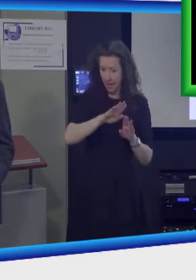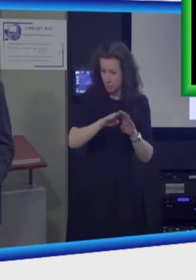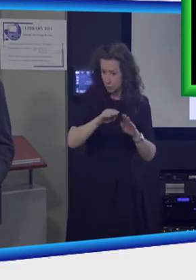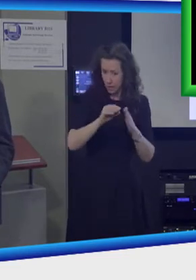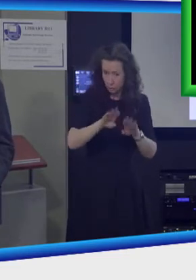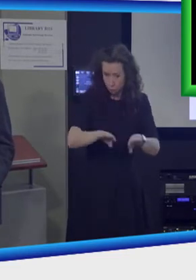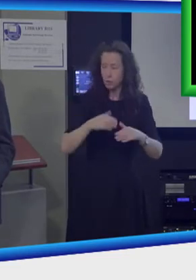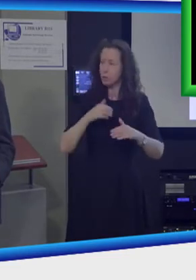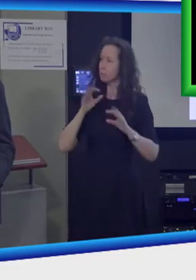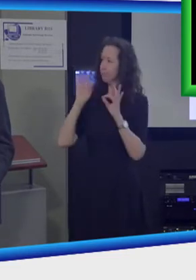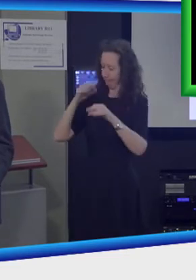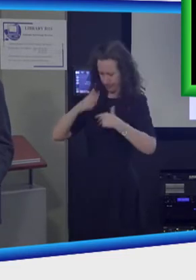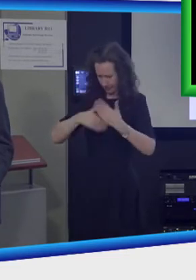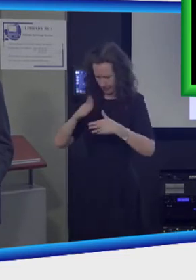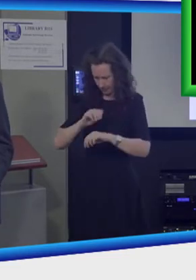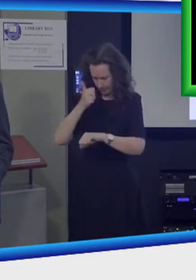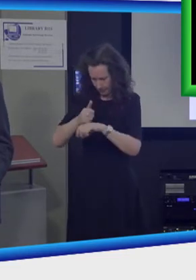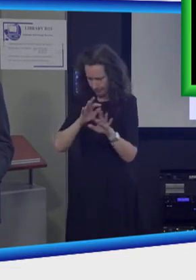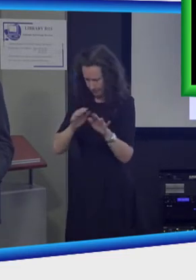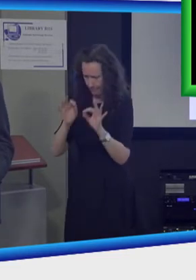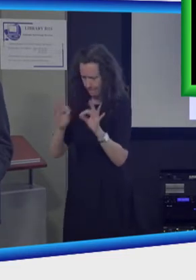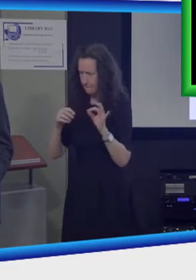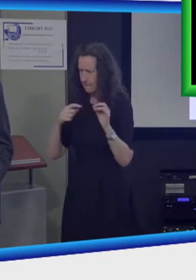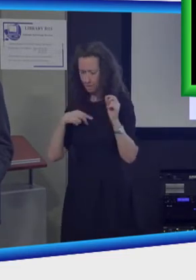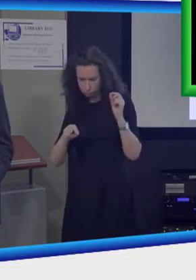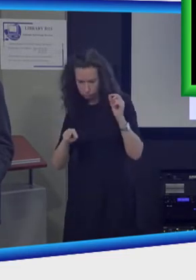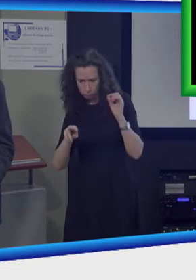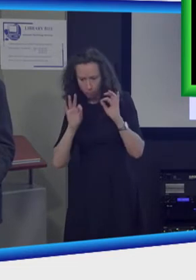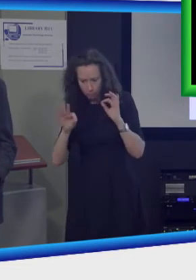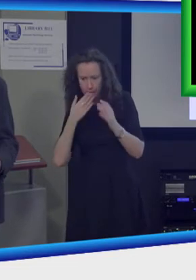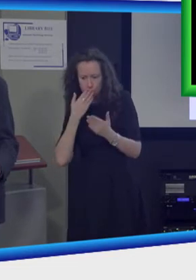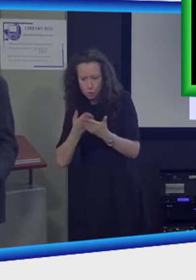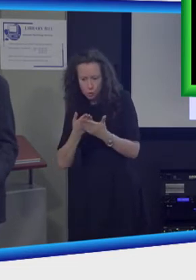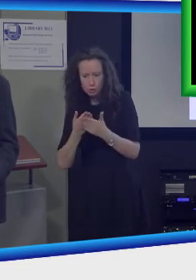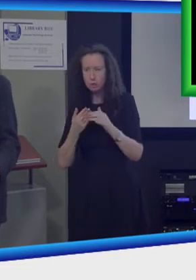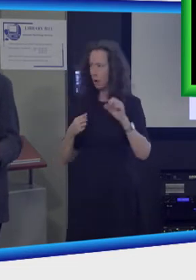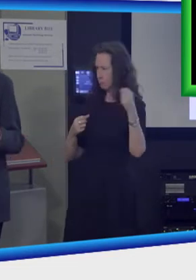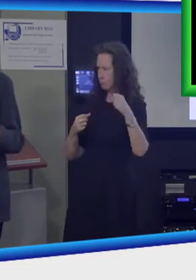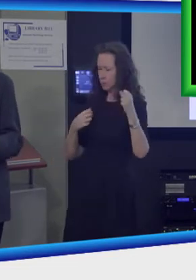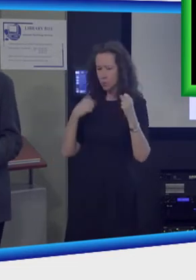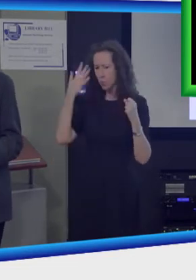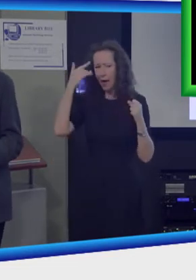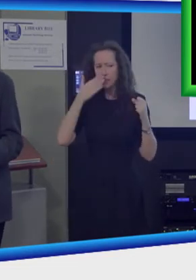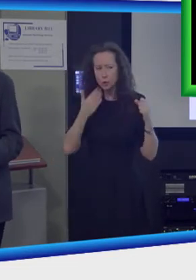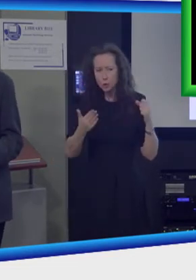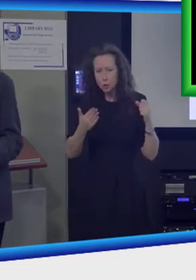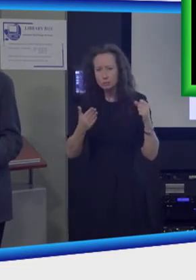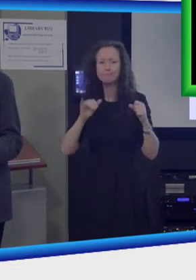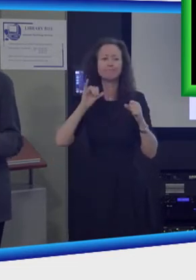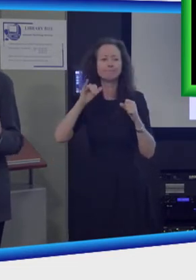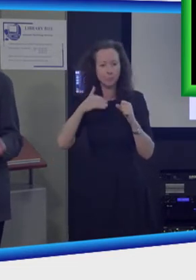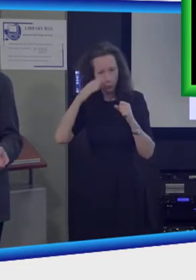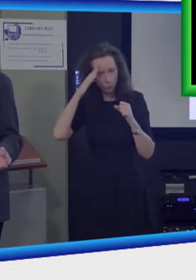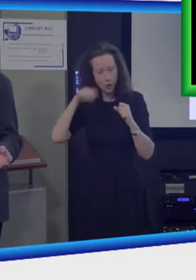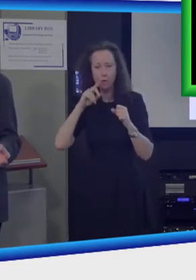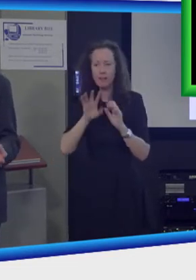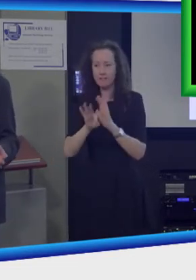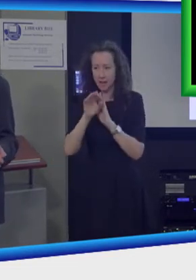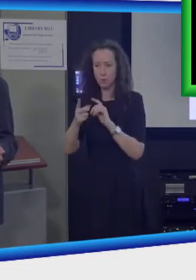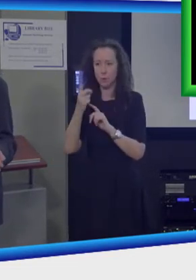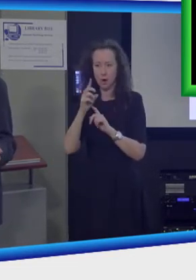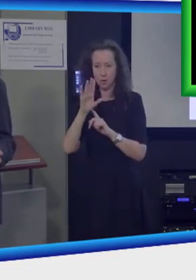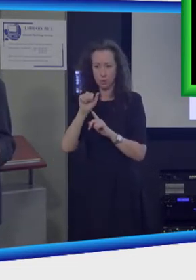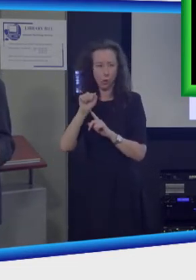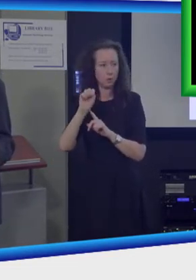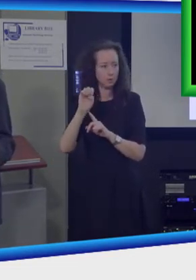good experiment? Because it's unconfounded. The only thing that varies here is the length of the spring. Everything else is the same. If one spring